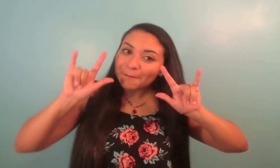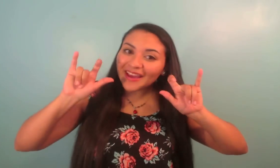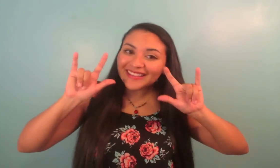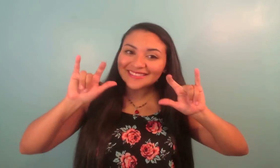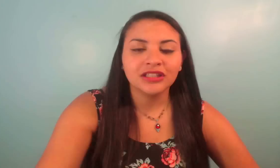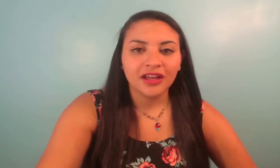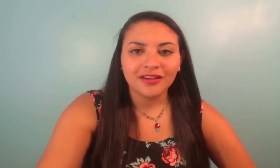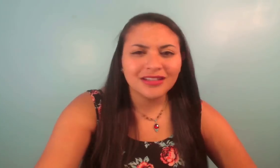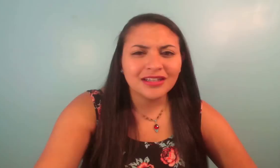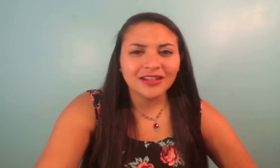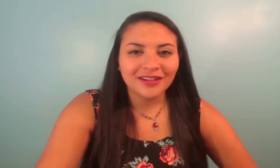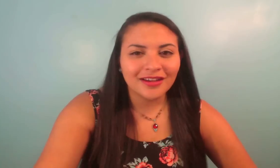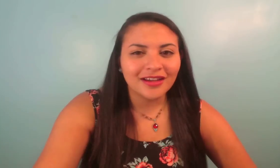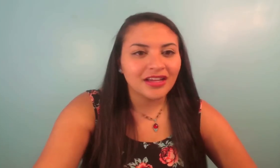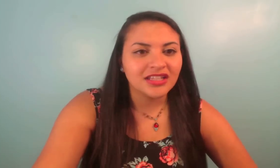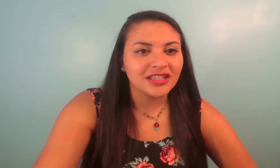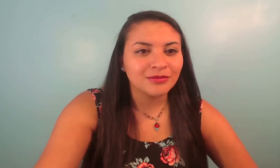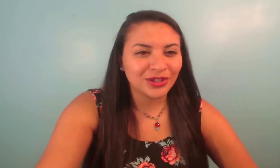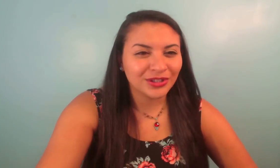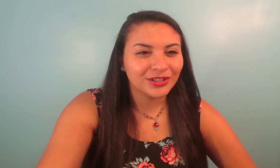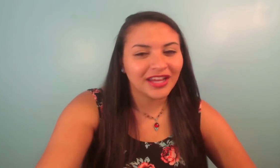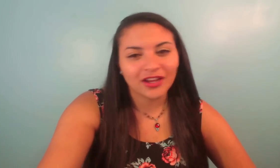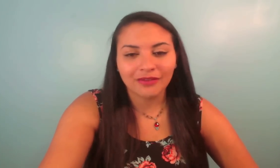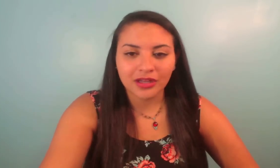Bye. Nah, honey, I'm good. I could have another,